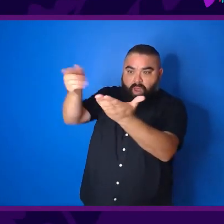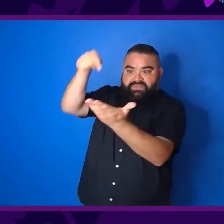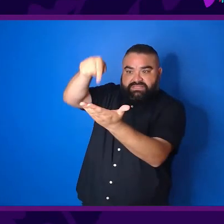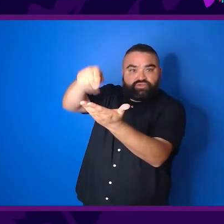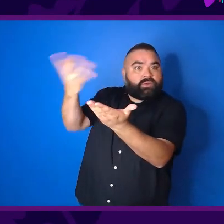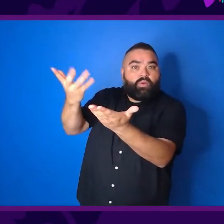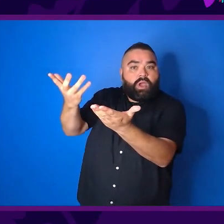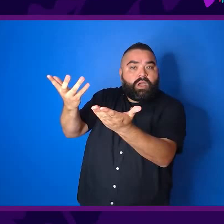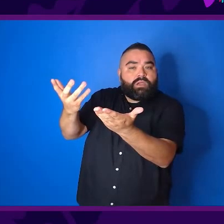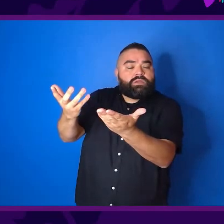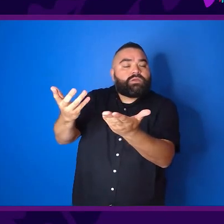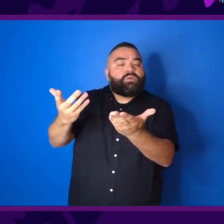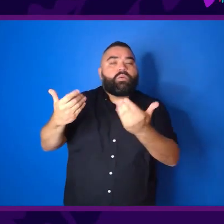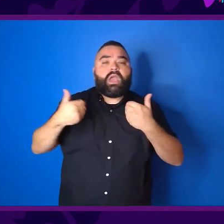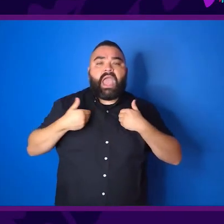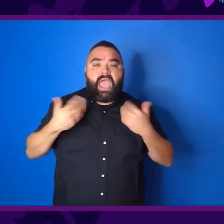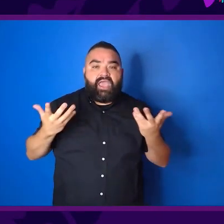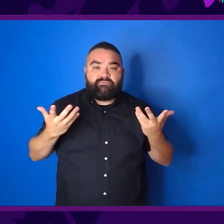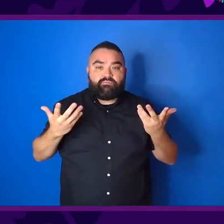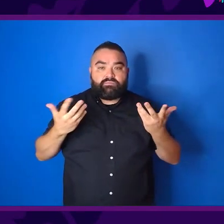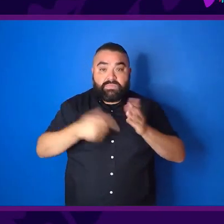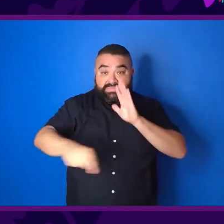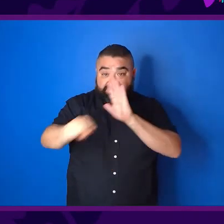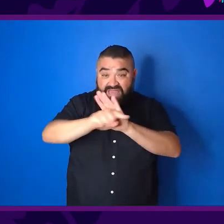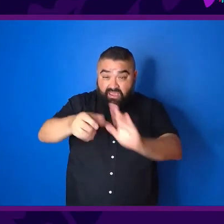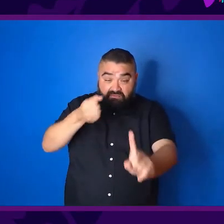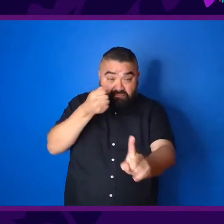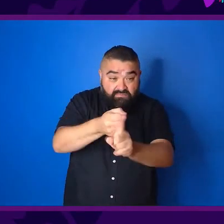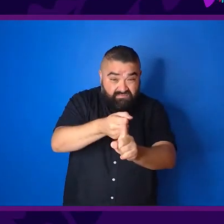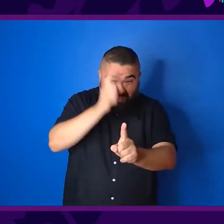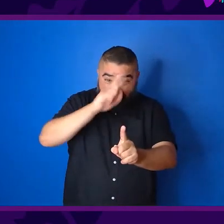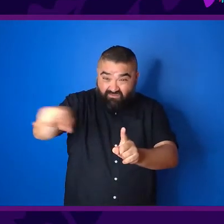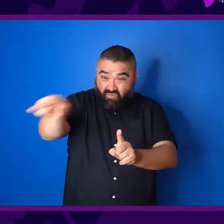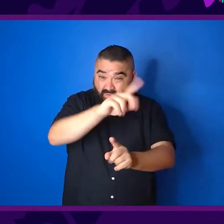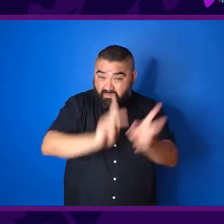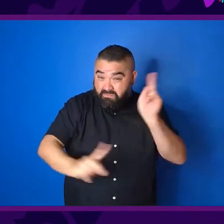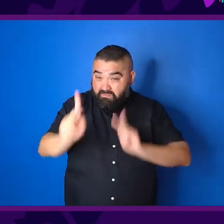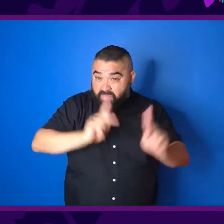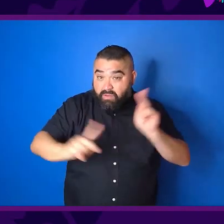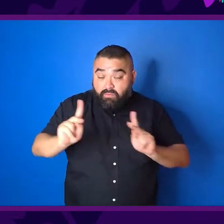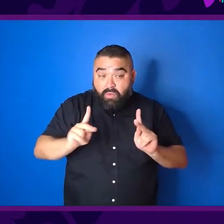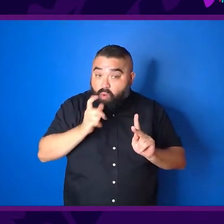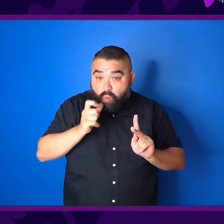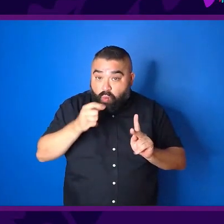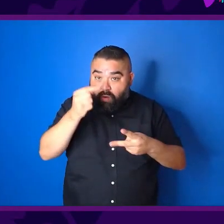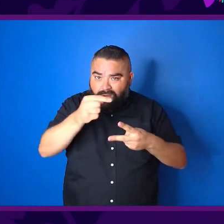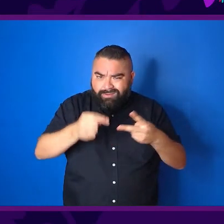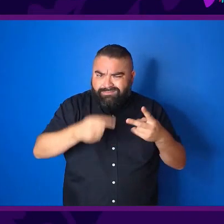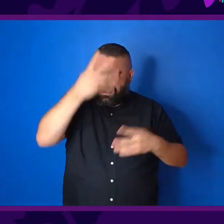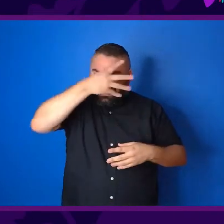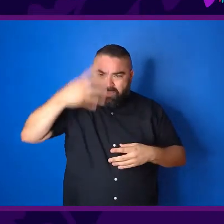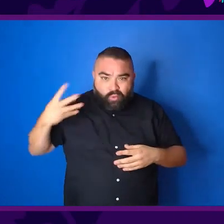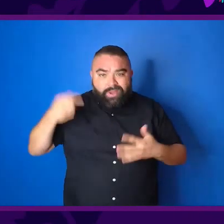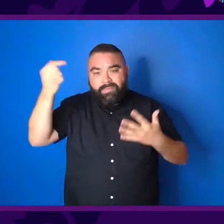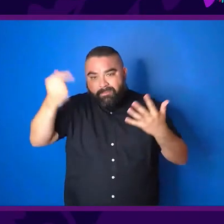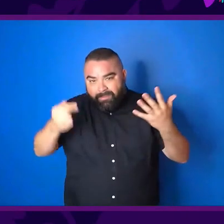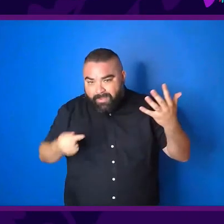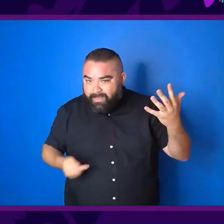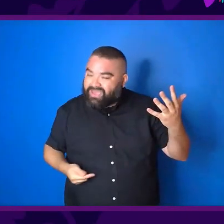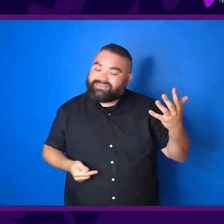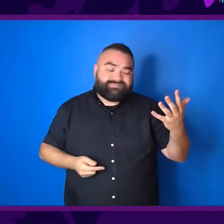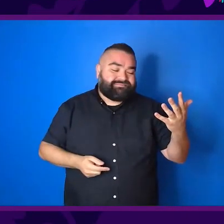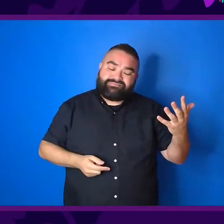have a negative effect on people who were immigrants. All those particular things, all those work we did in the